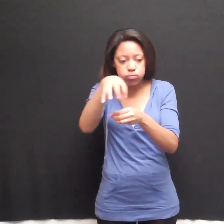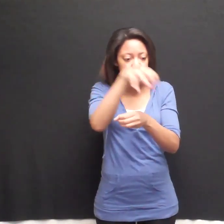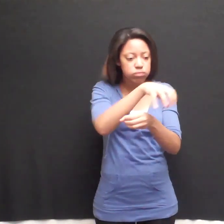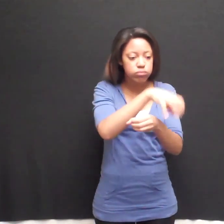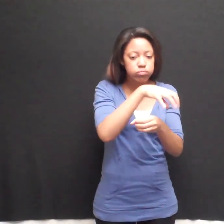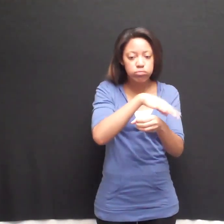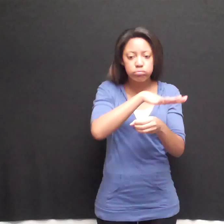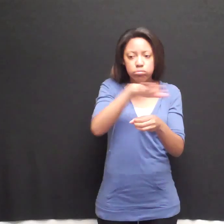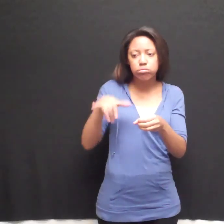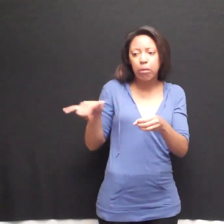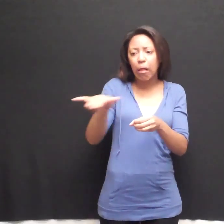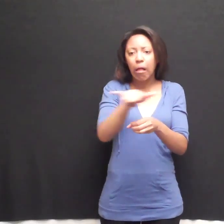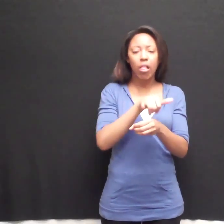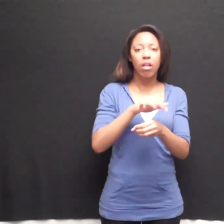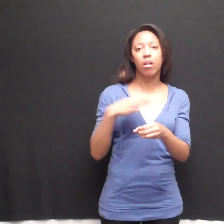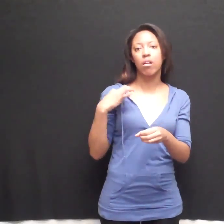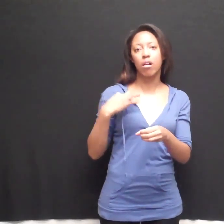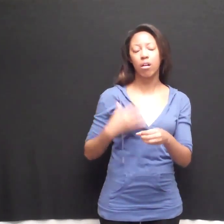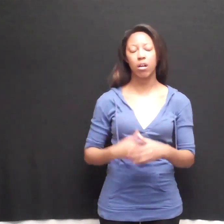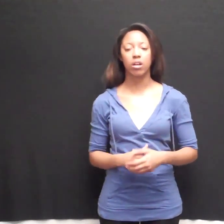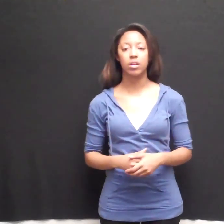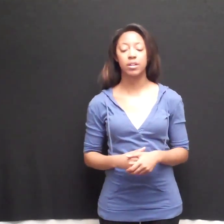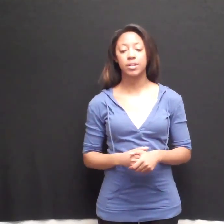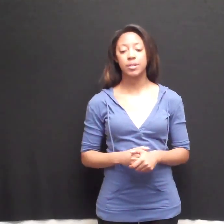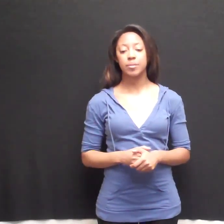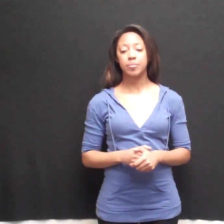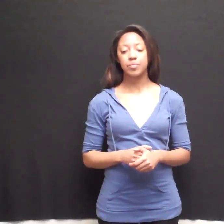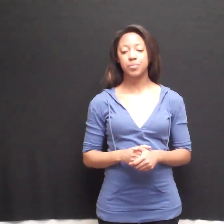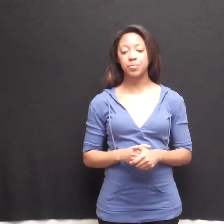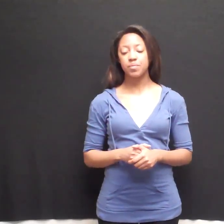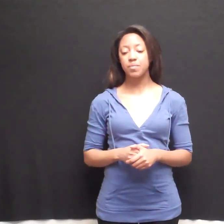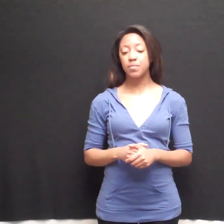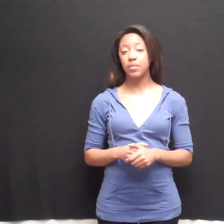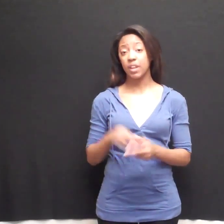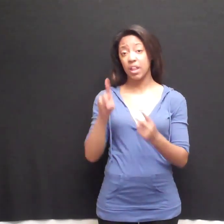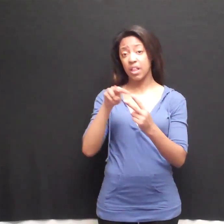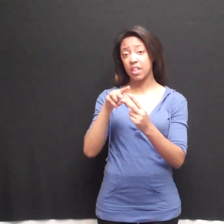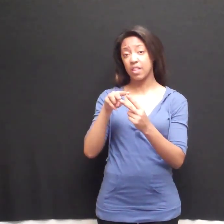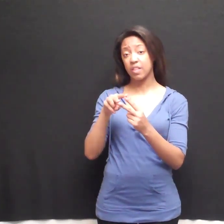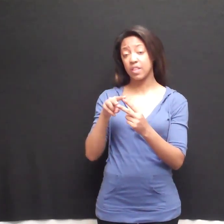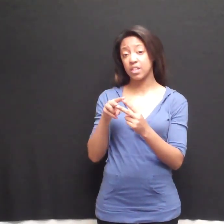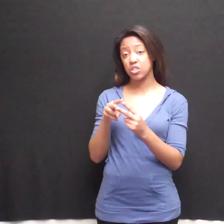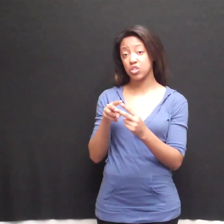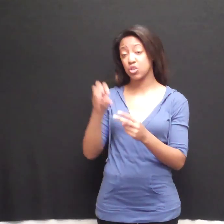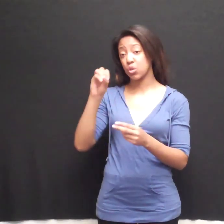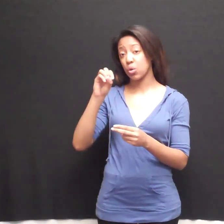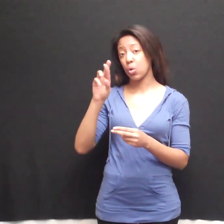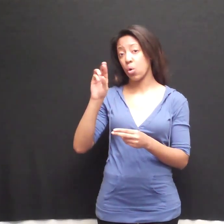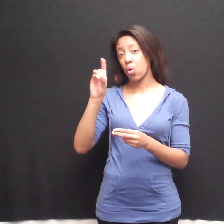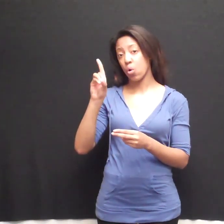While they're getting the orders from the department stores, there's some small shop half a mile away that's willing to beat them